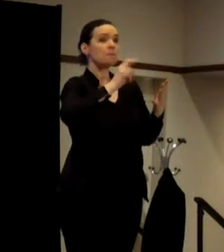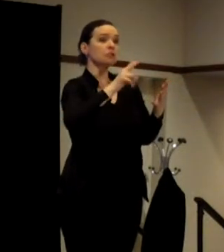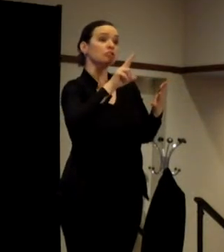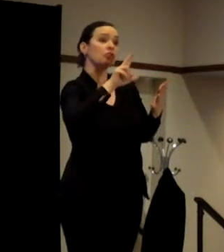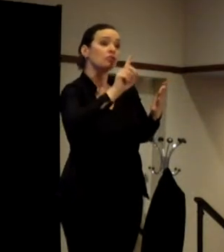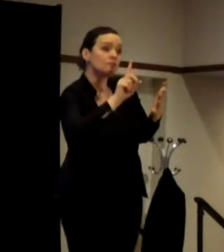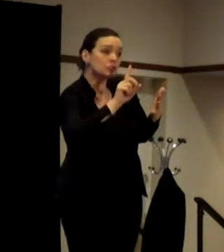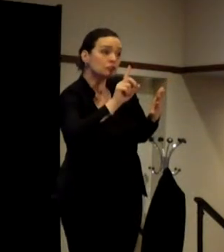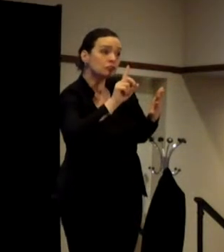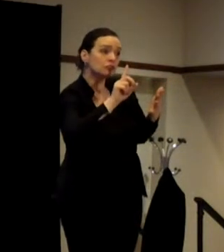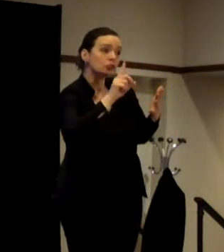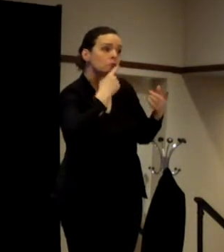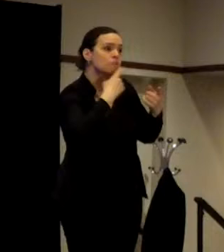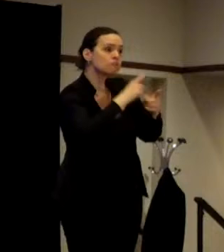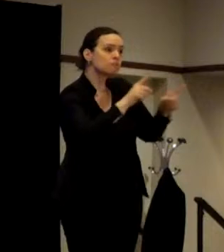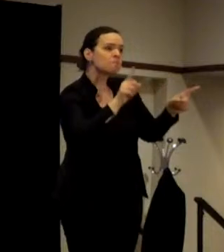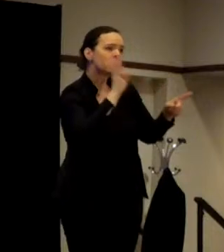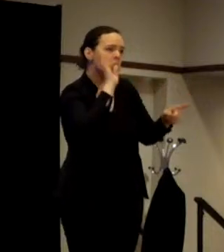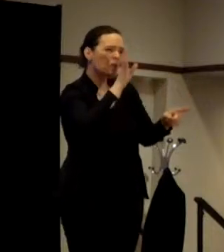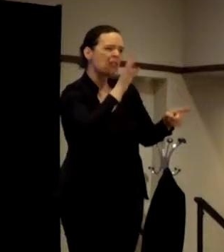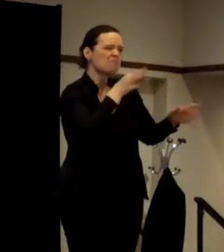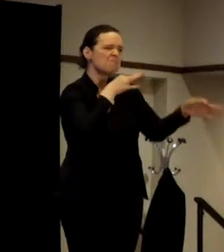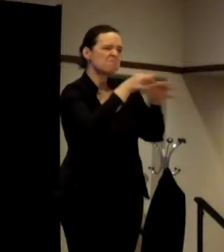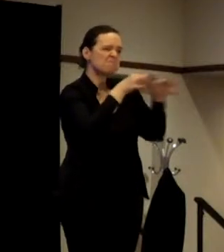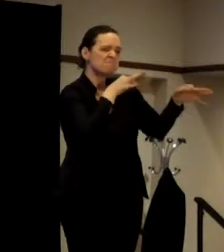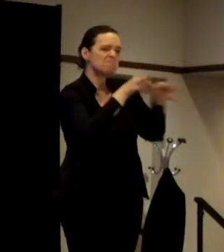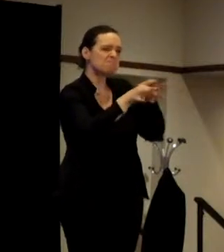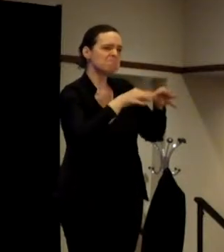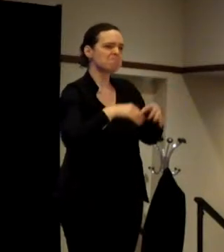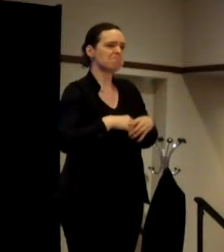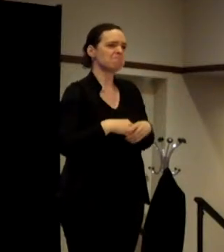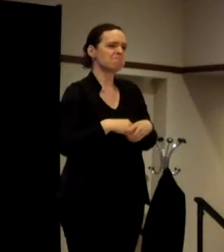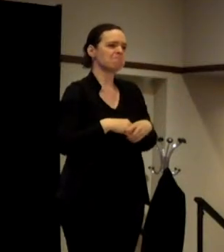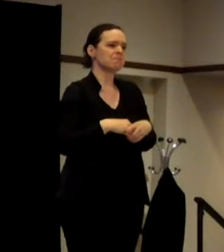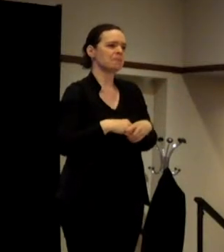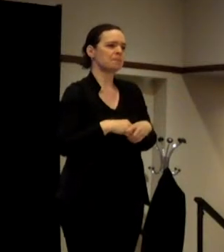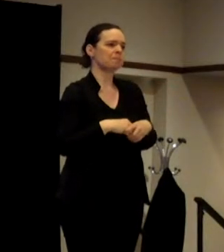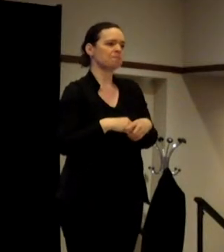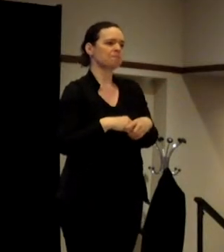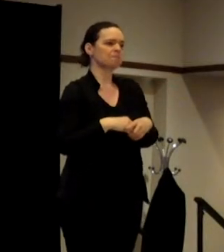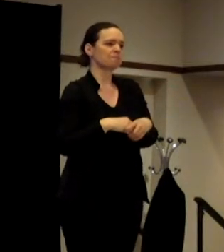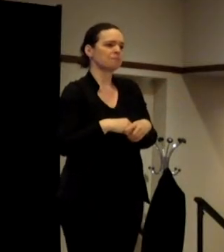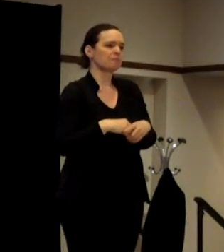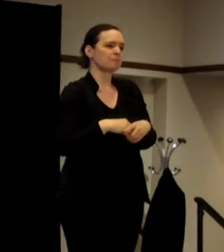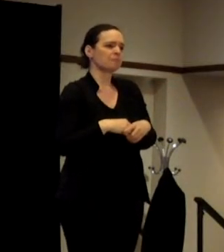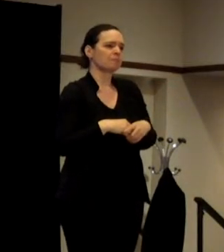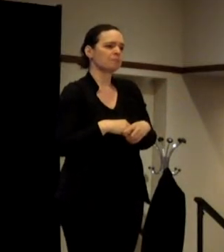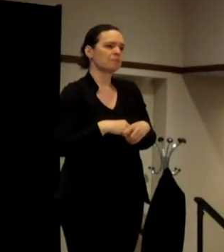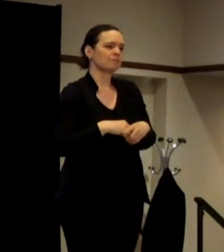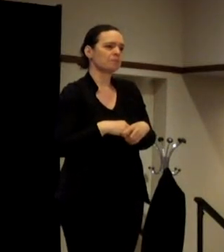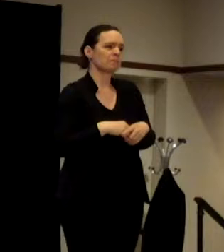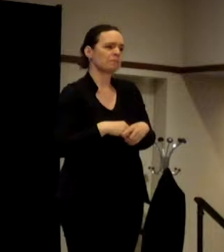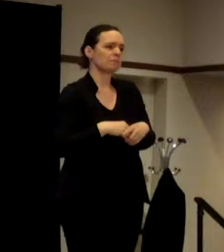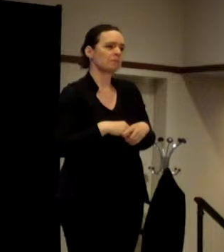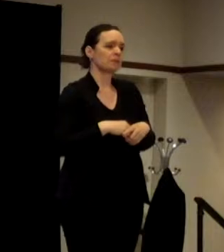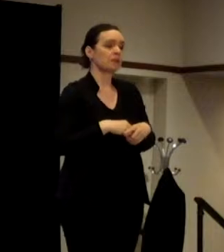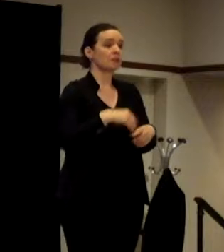First, it will allow us to respond to the ongoing challenges in the pandemic still. We're not quite through